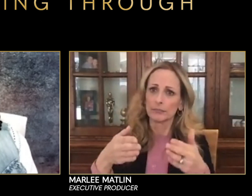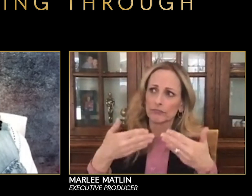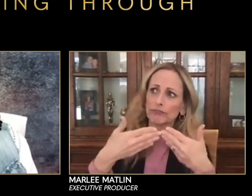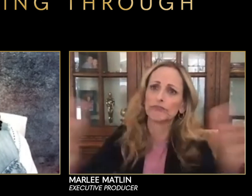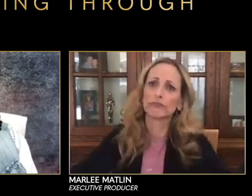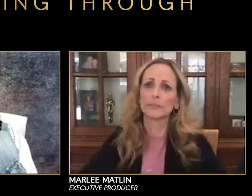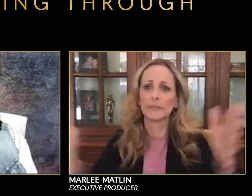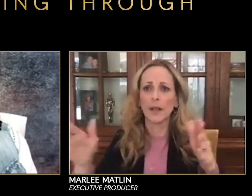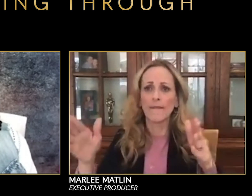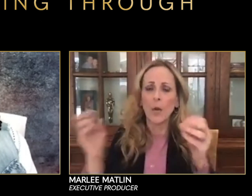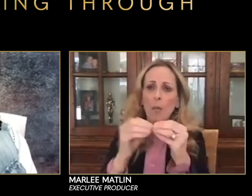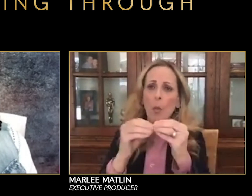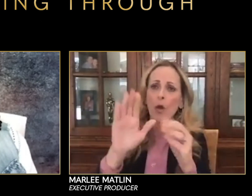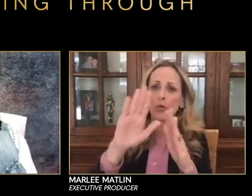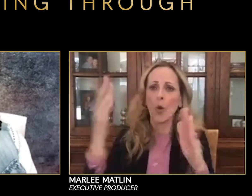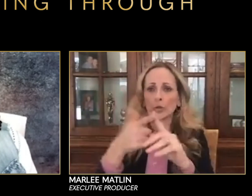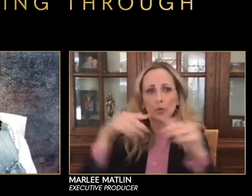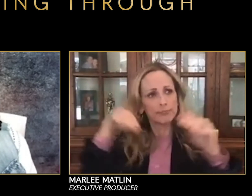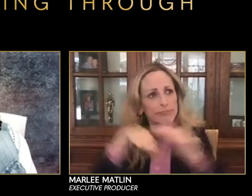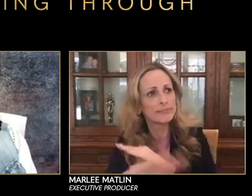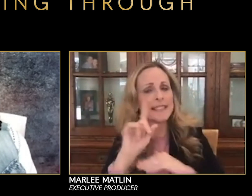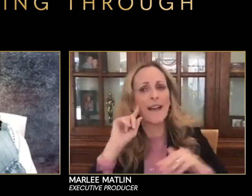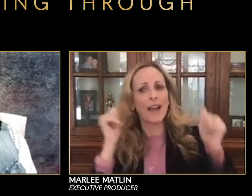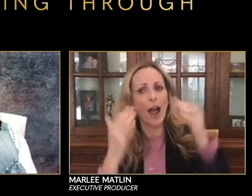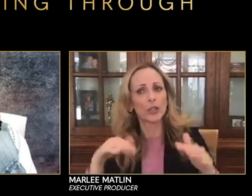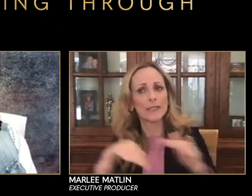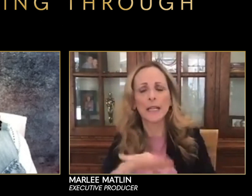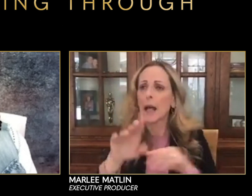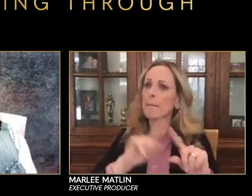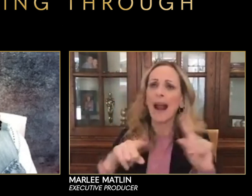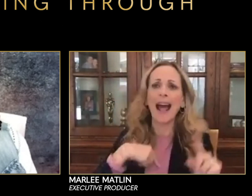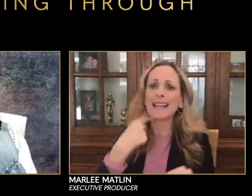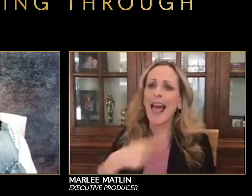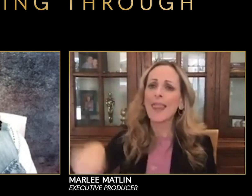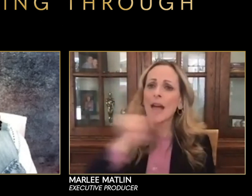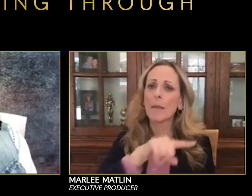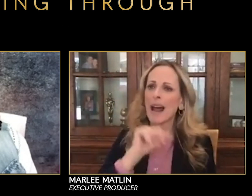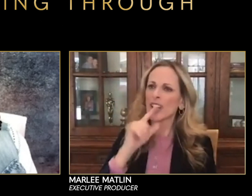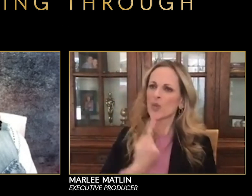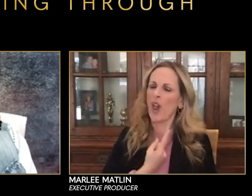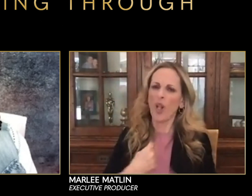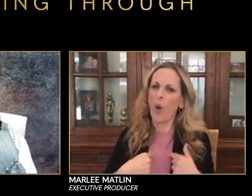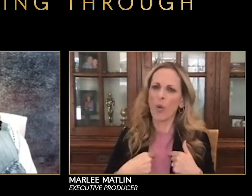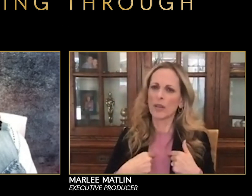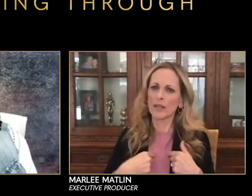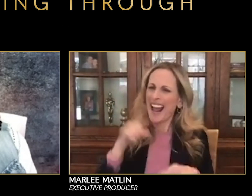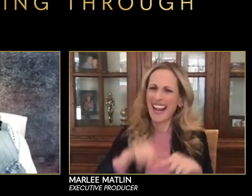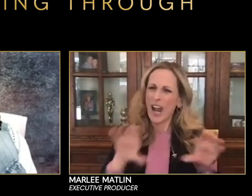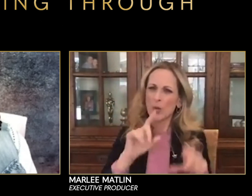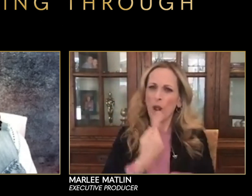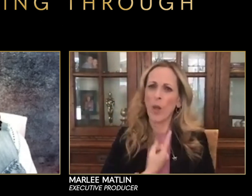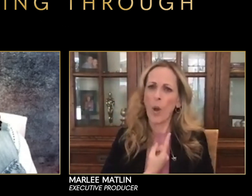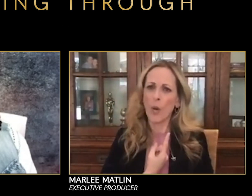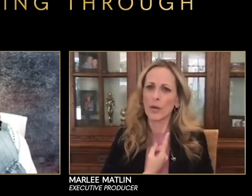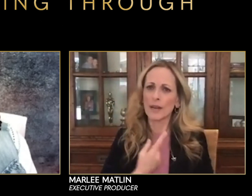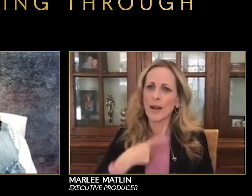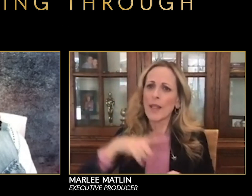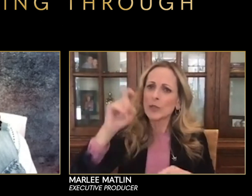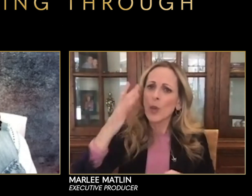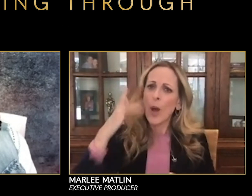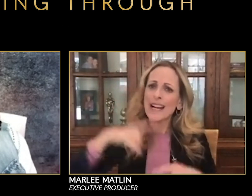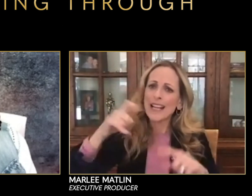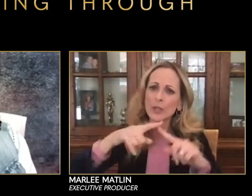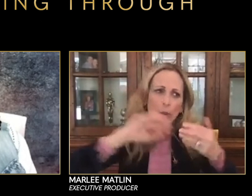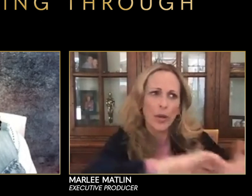paving the way for more, to open the doors for deaf actors. But I say to them, no, it wasn't just me. And